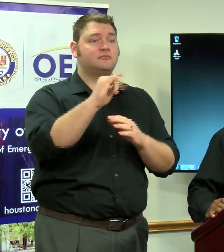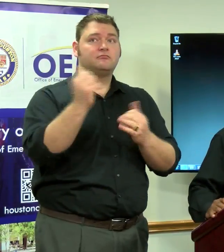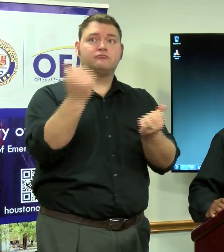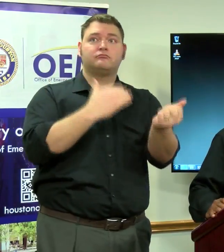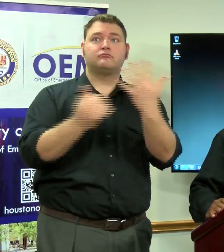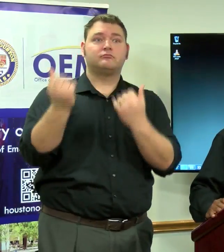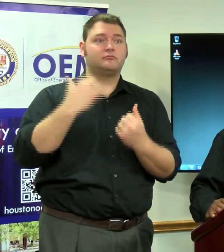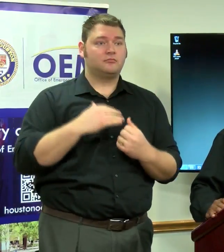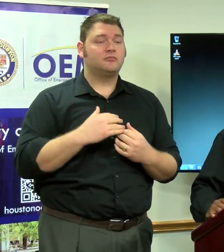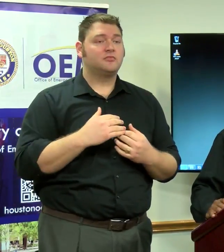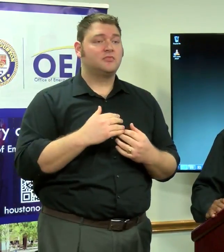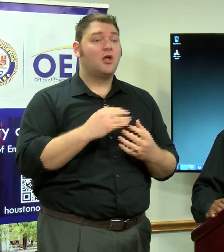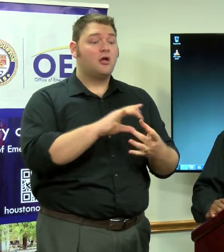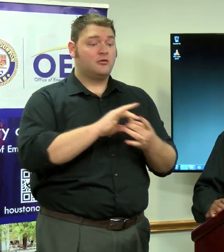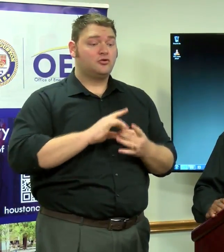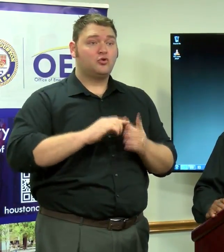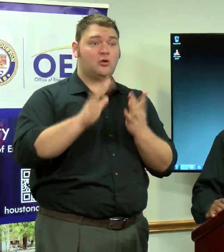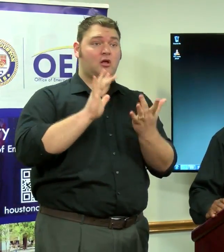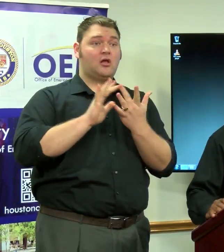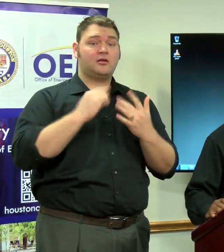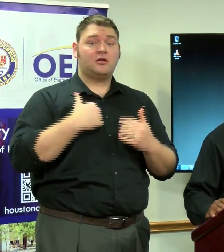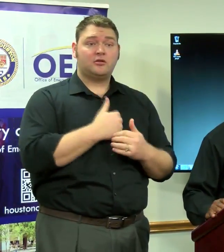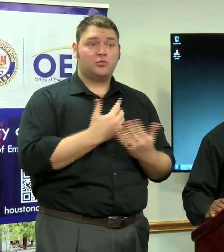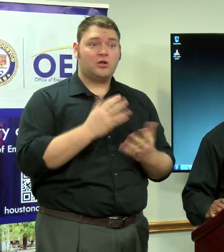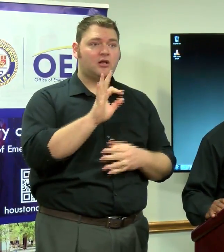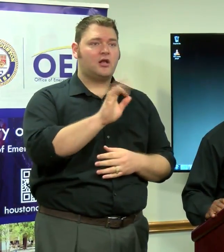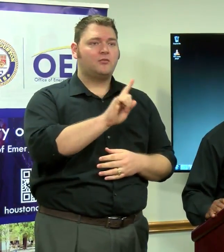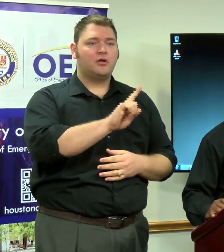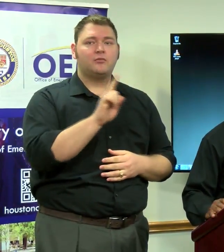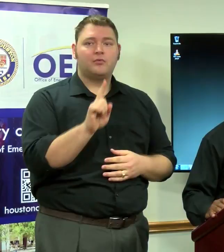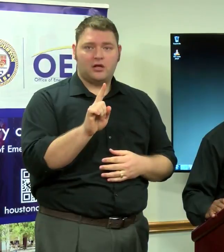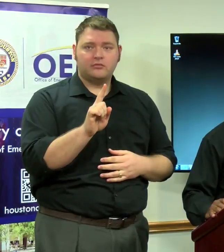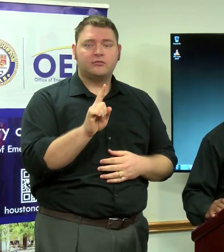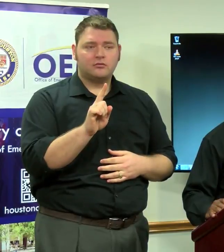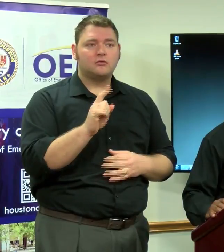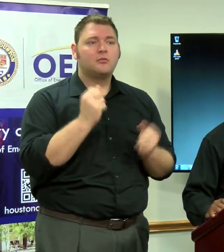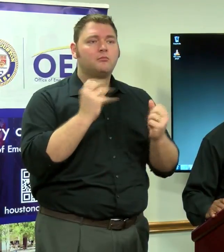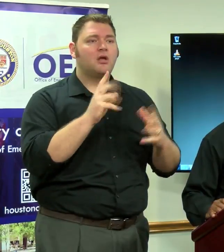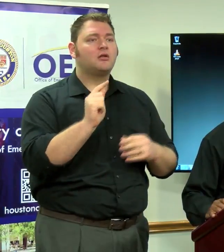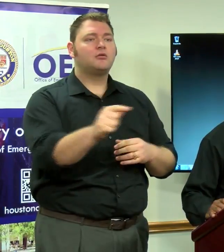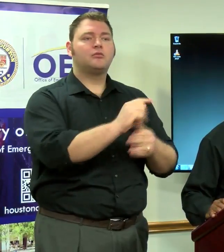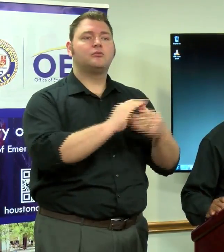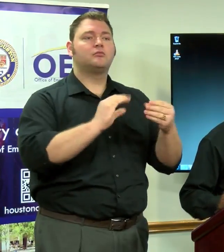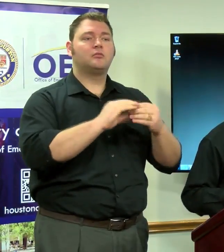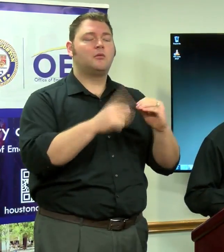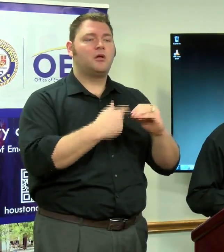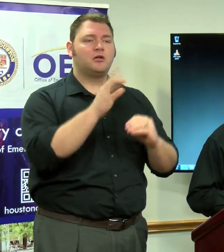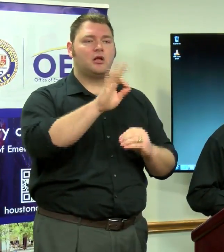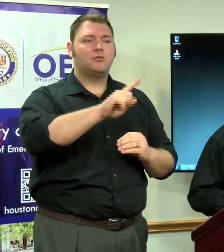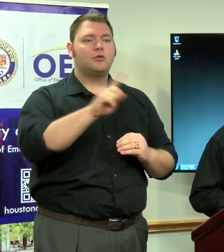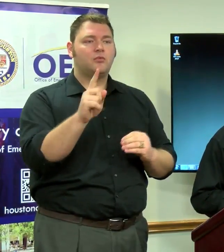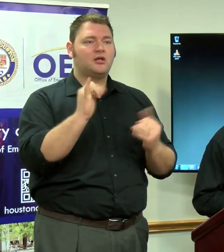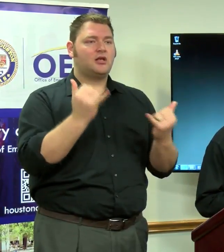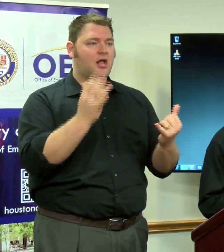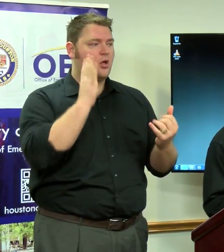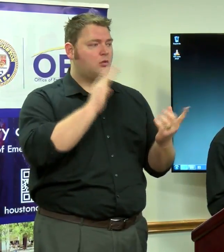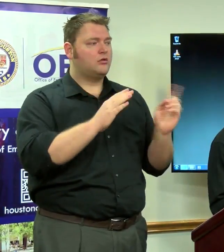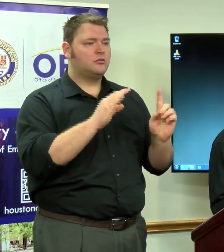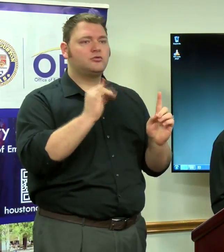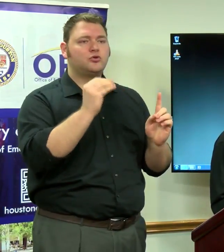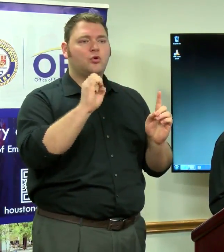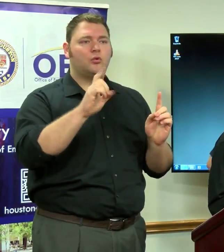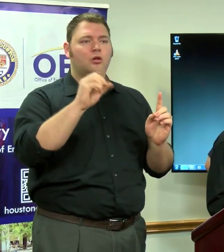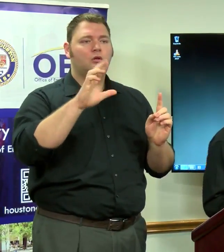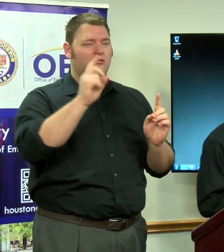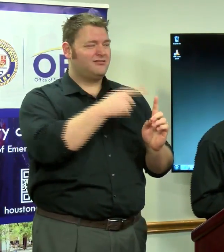terms of reaching us, 911, I know there have been a number of observations made about 911, and so I want Joe Lord to come and kind of